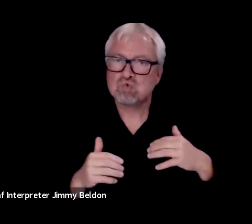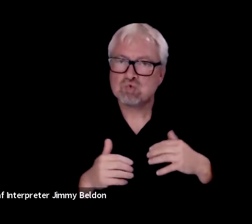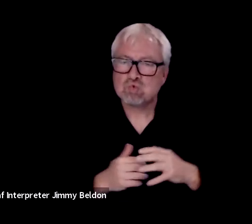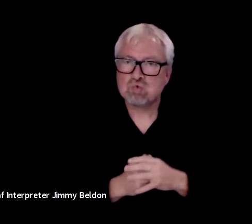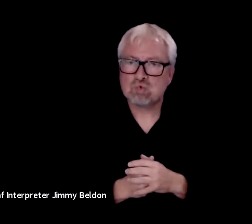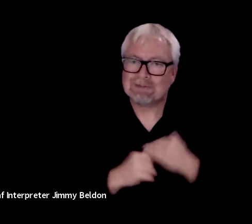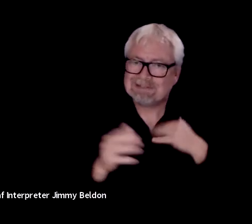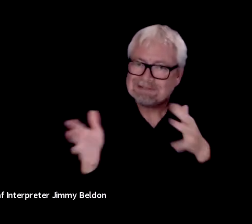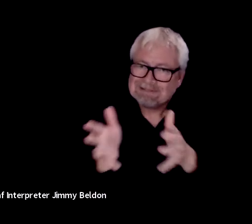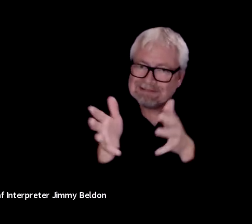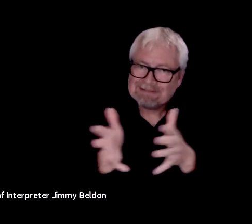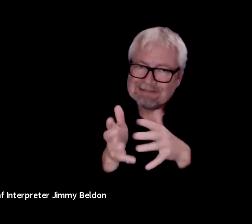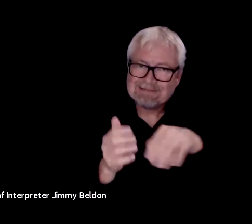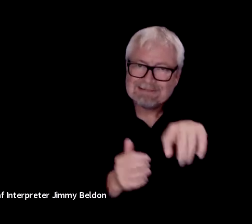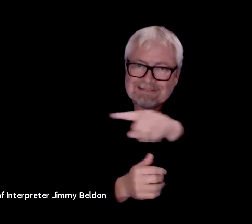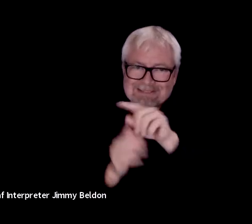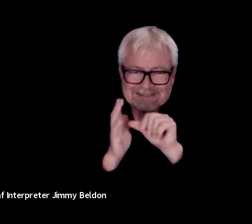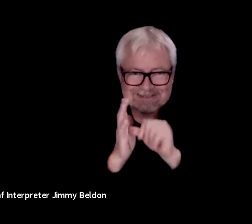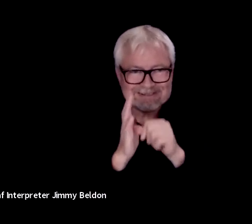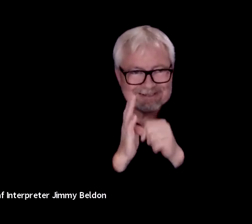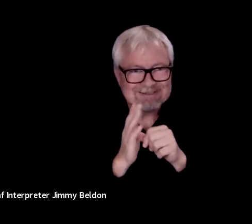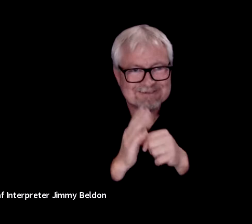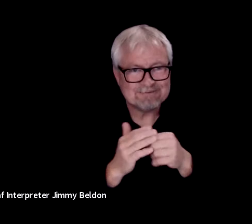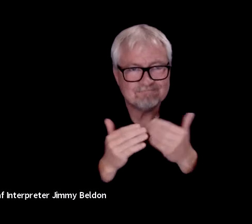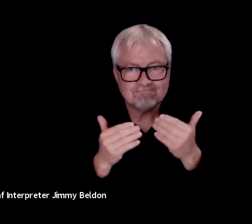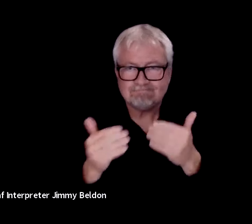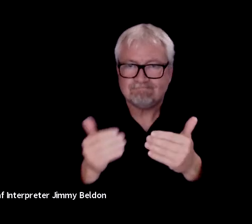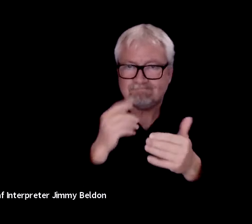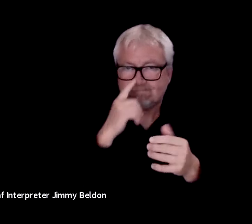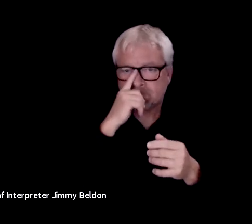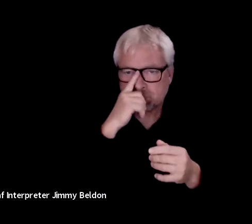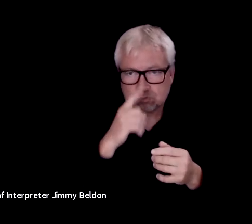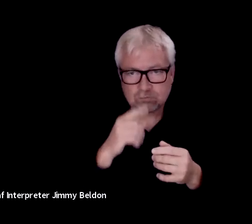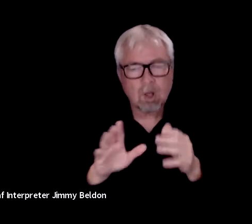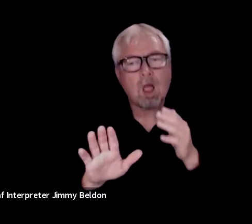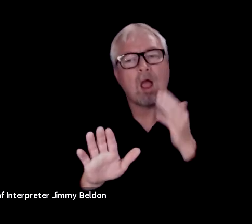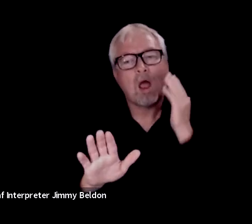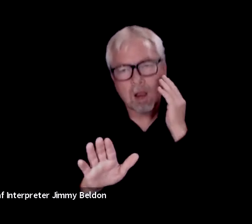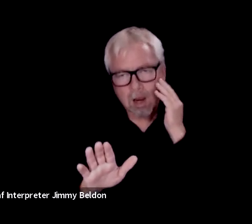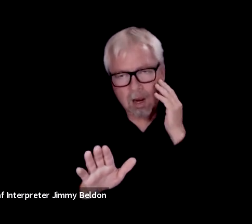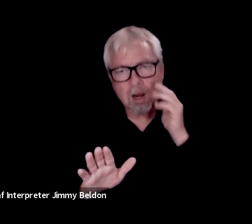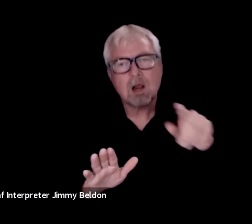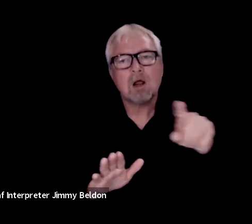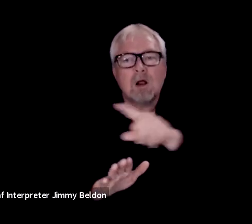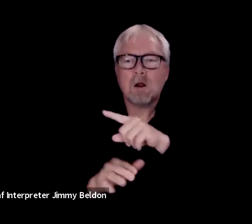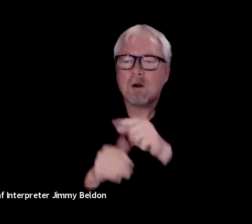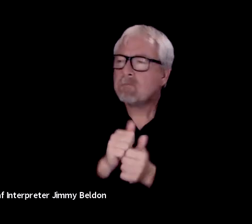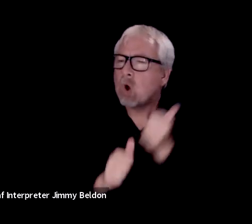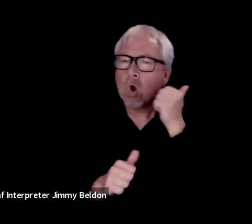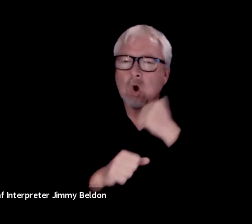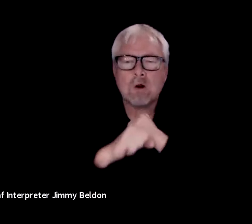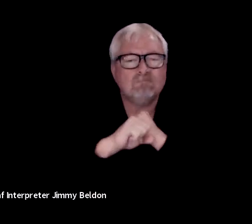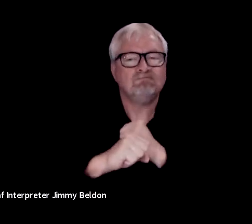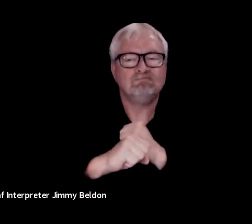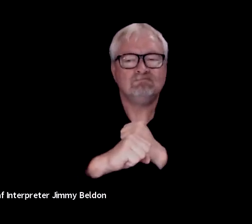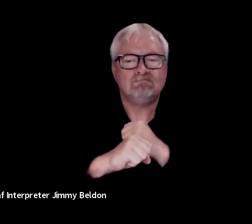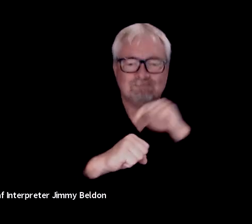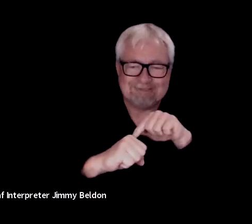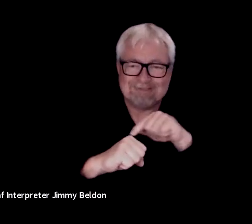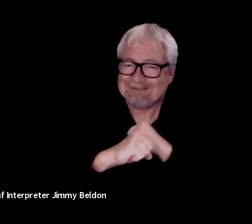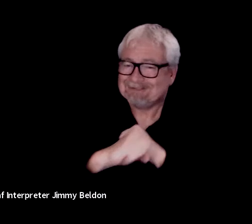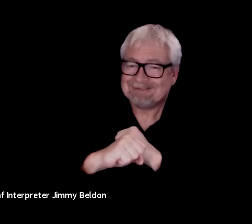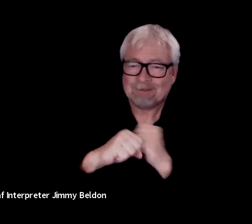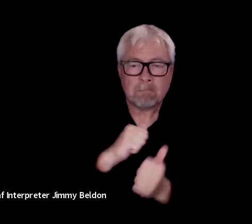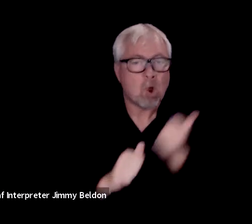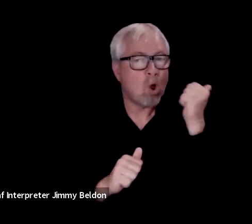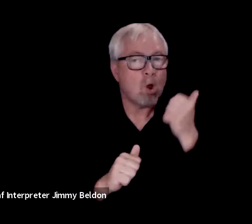just highly, highly recommended for any time that we're in large gatherings. Vaccination is the first and